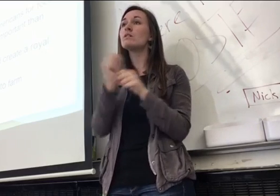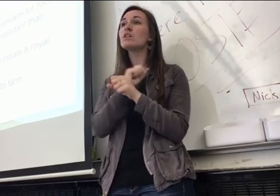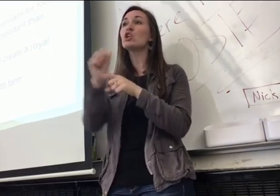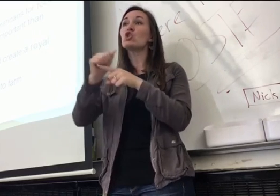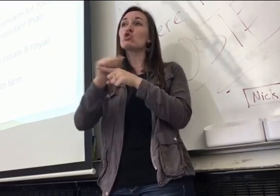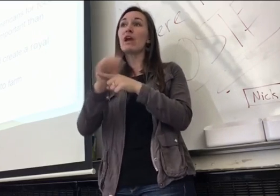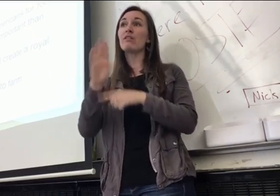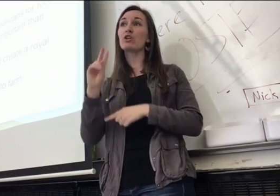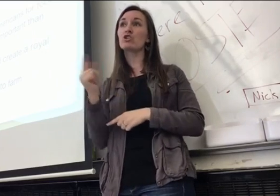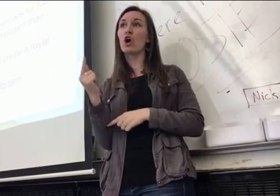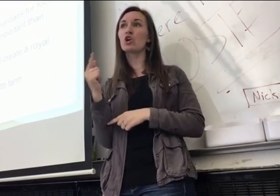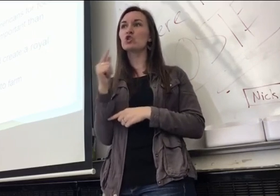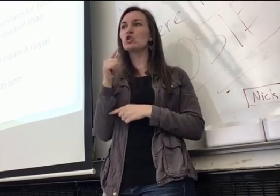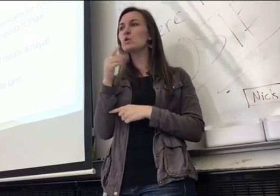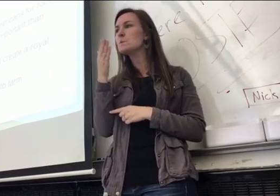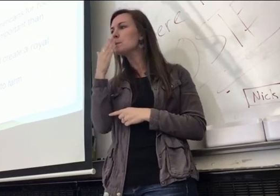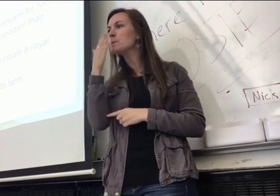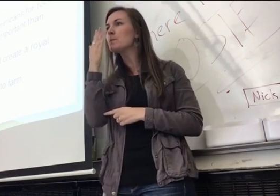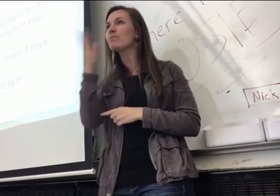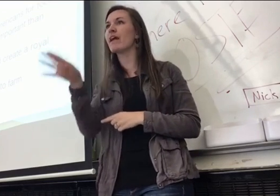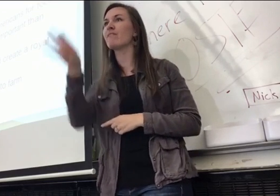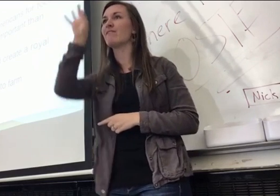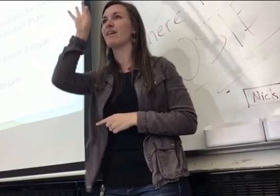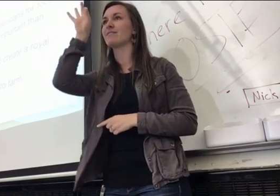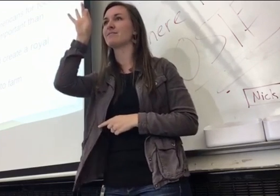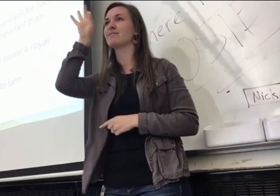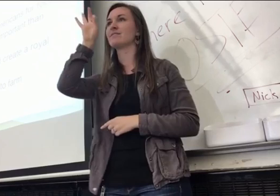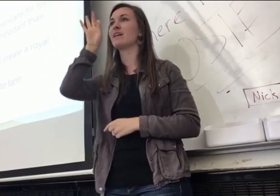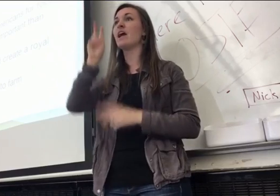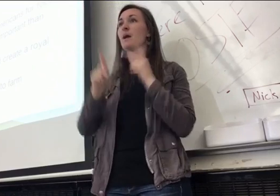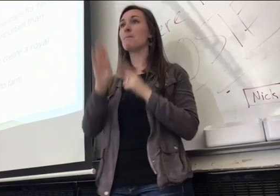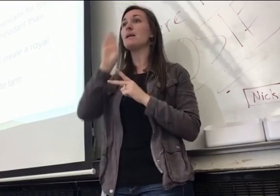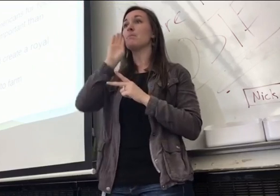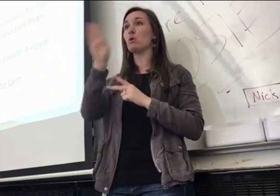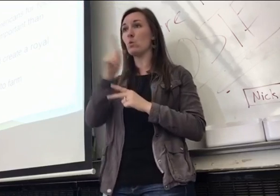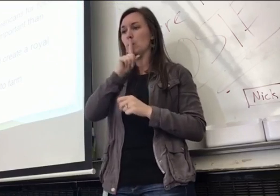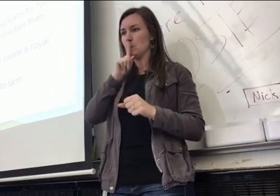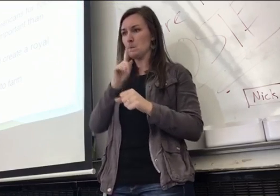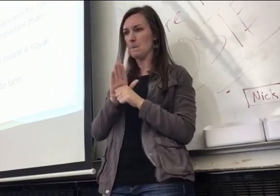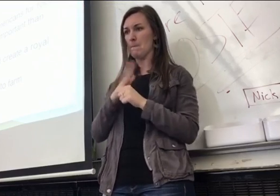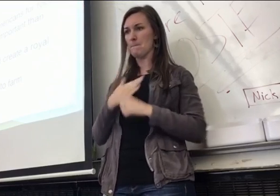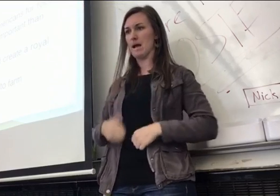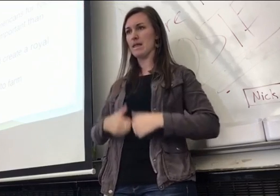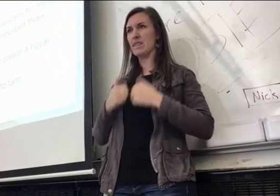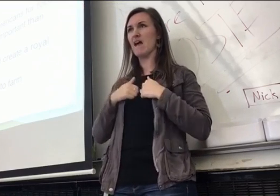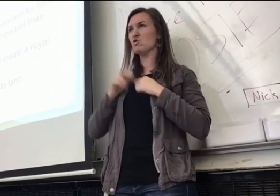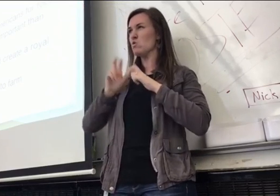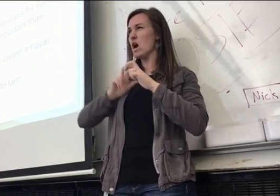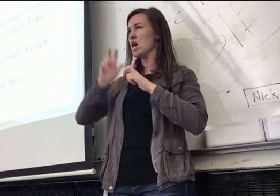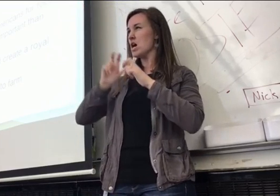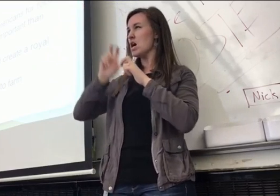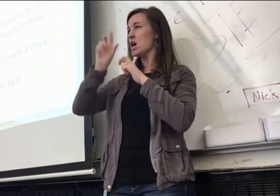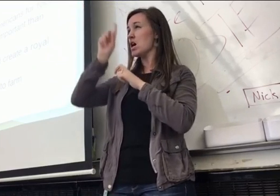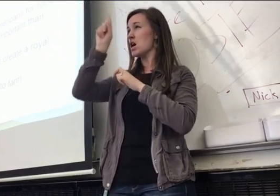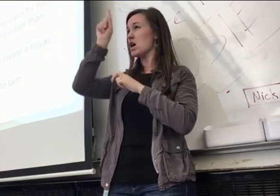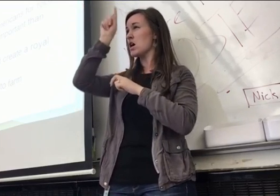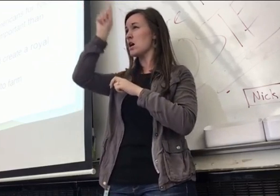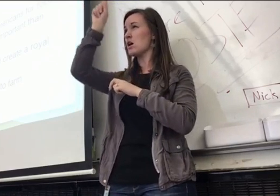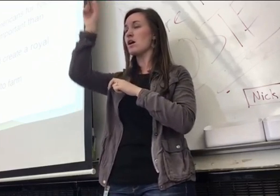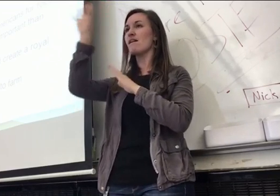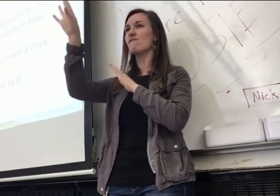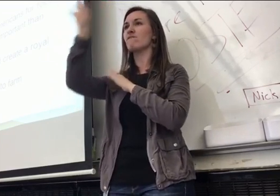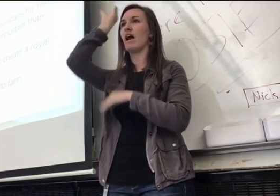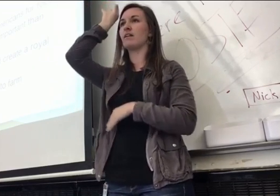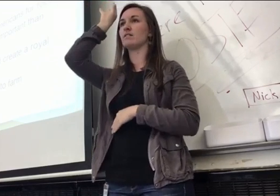to sniff out the truffles. People will dedicate their lives to hiking in and out of the hills to be able to find these truffles. And